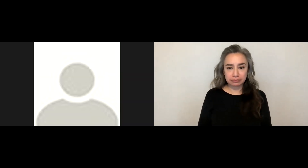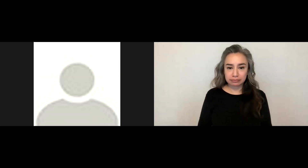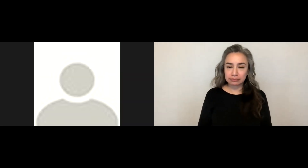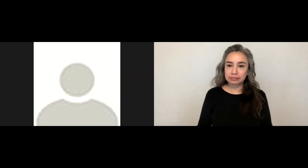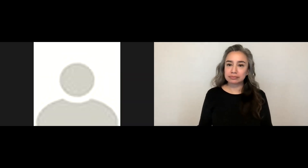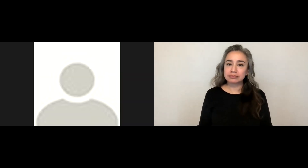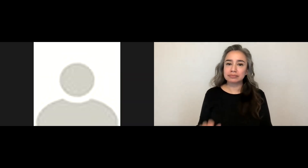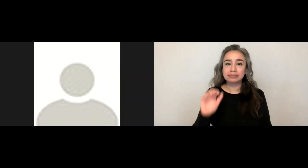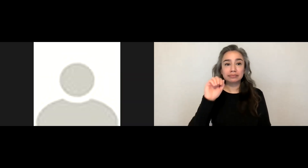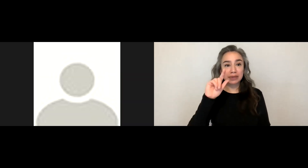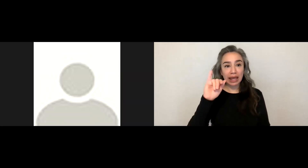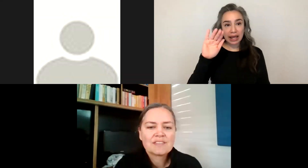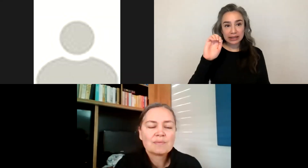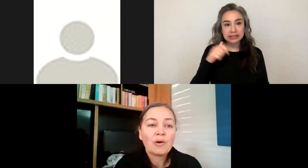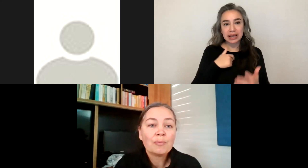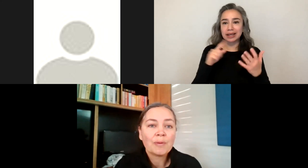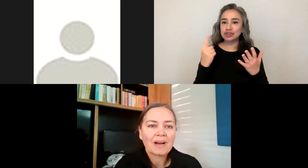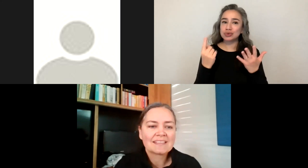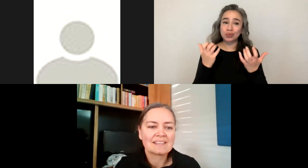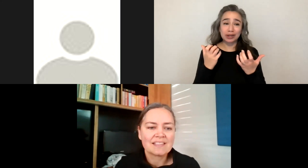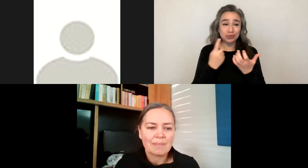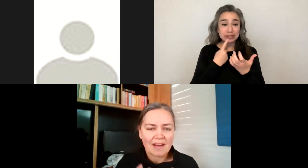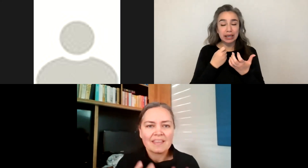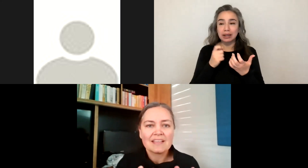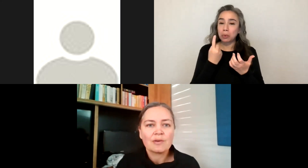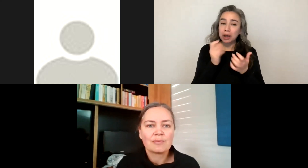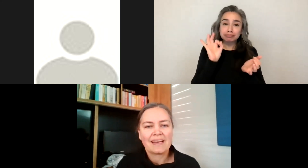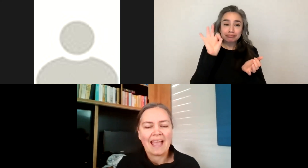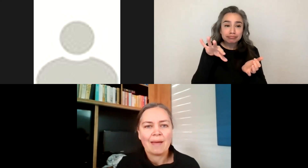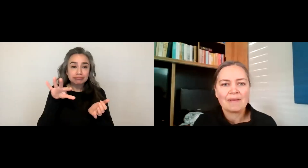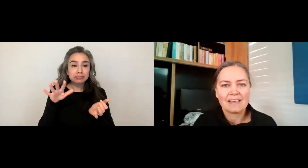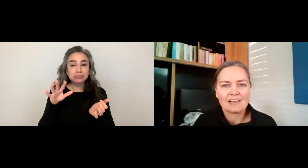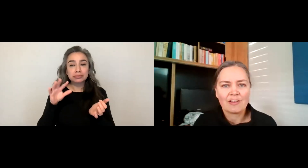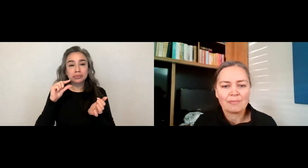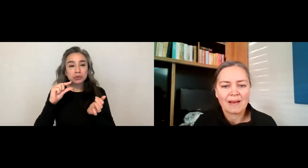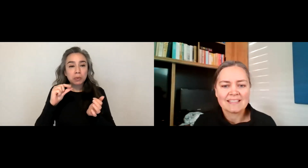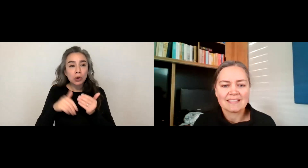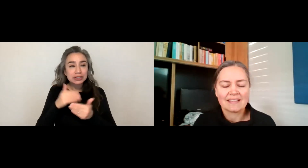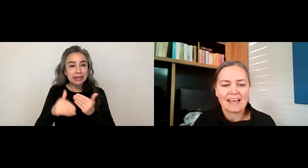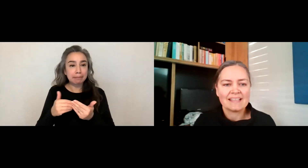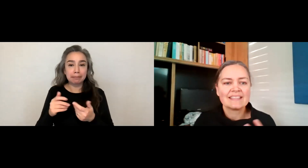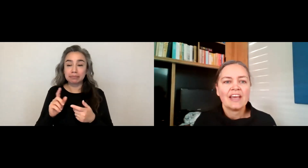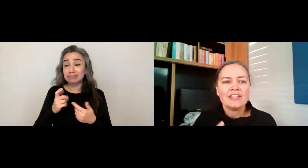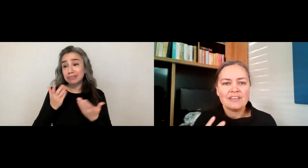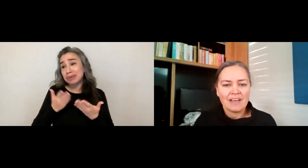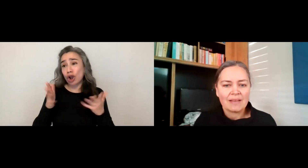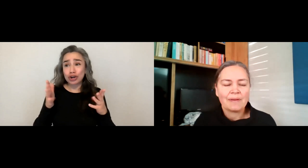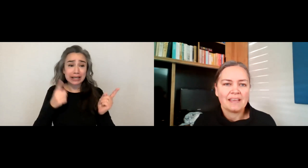I also just wanted to mention a very small but practical step that I think is already happening in a lot of places, and that